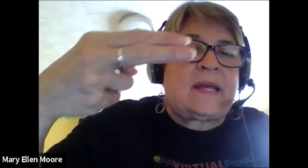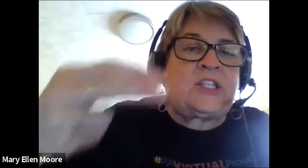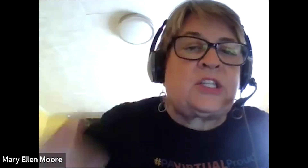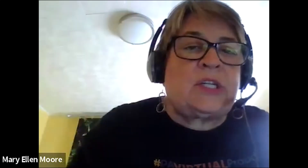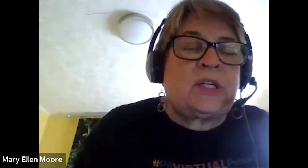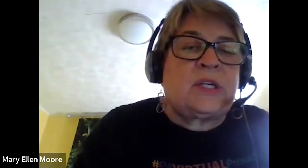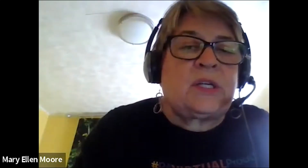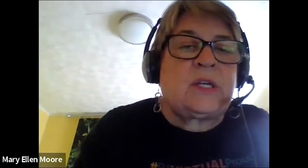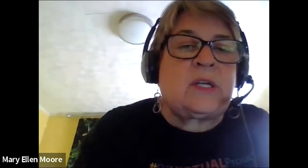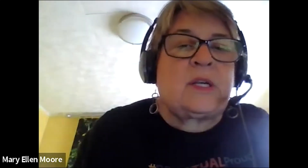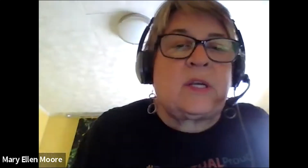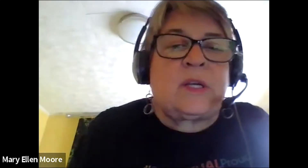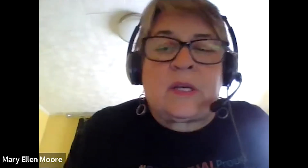H.